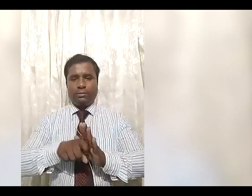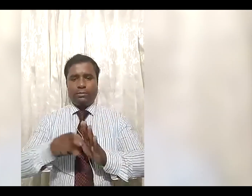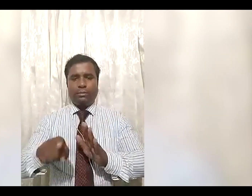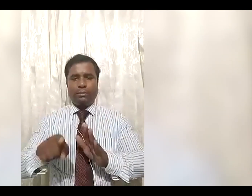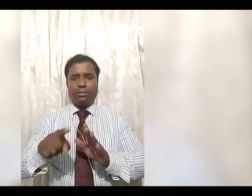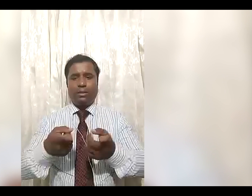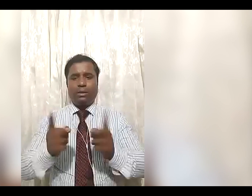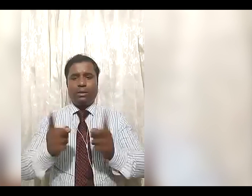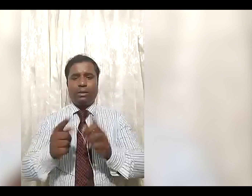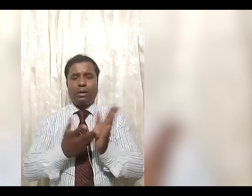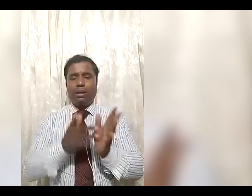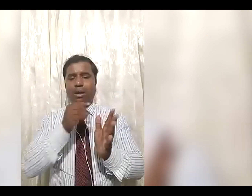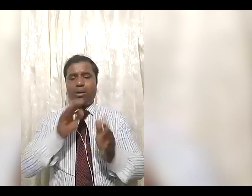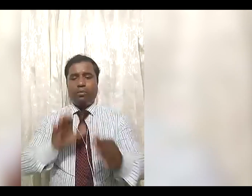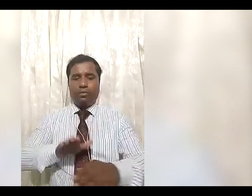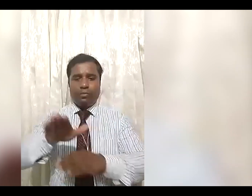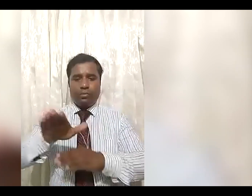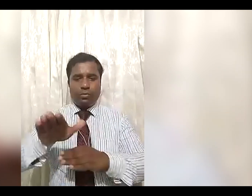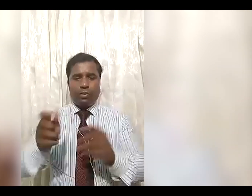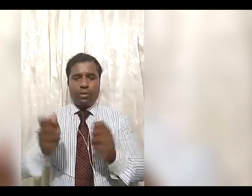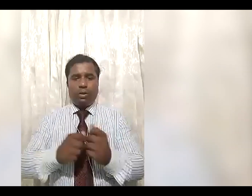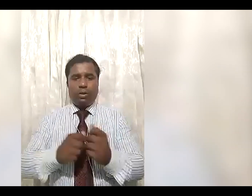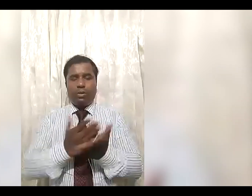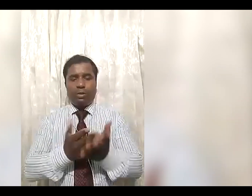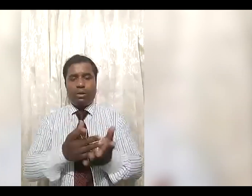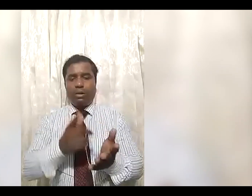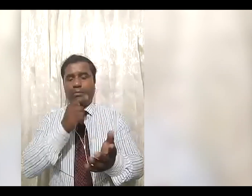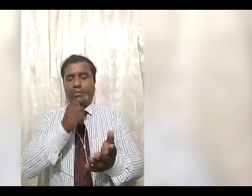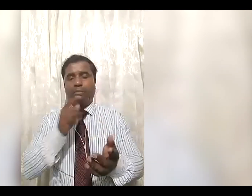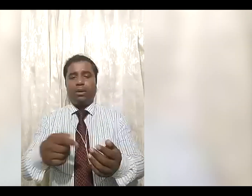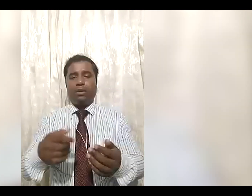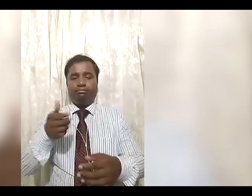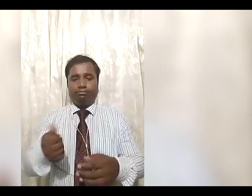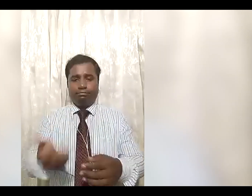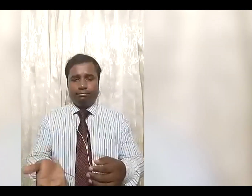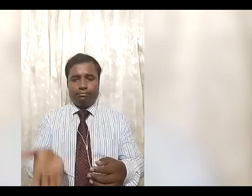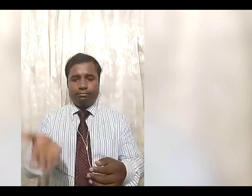is no ramp or a lift for